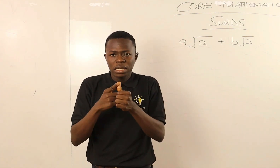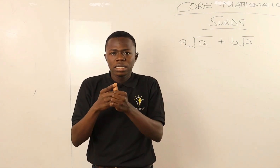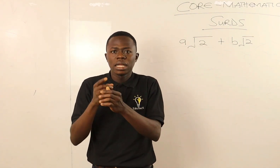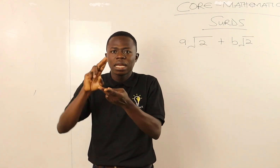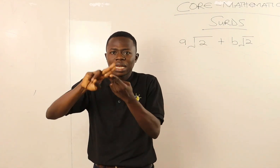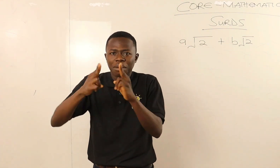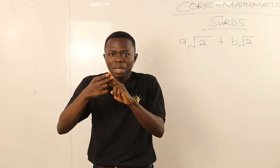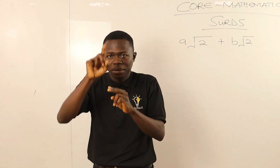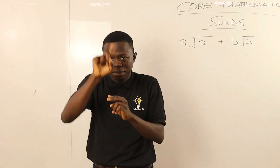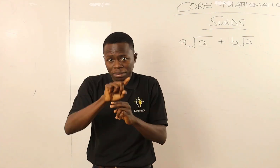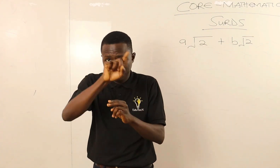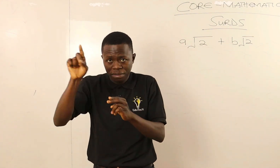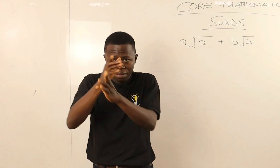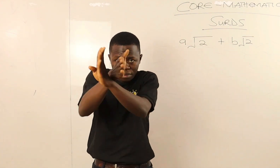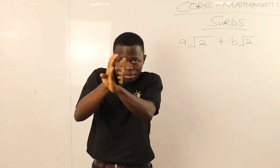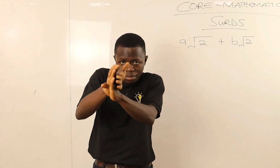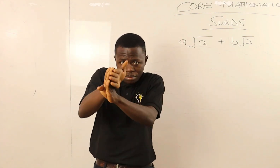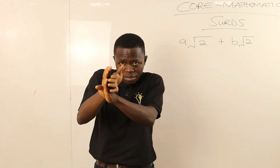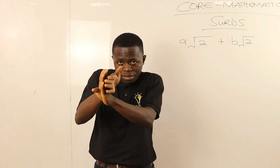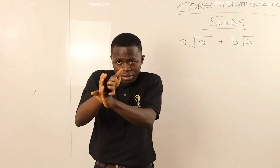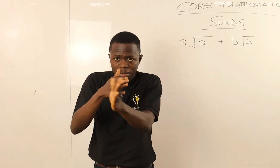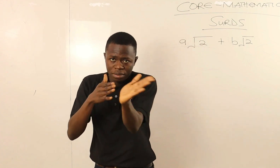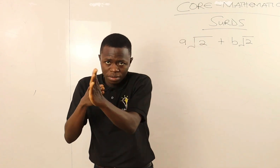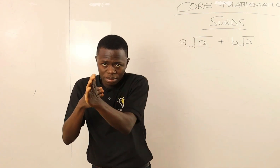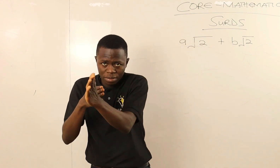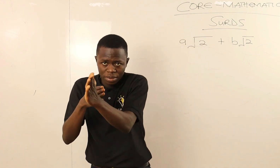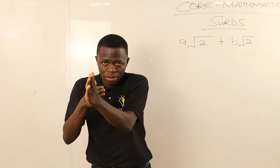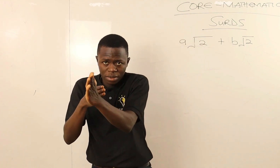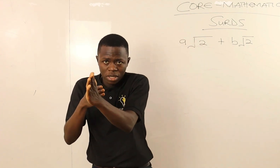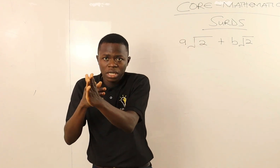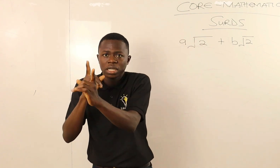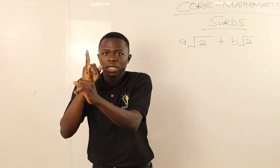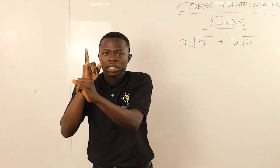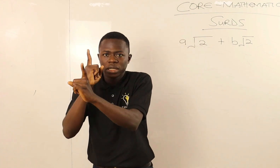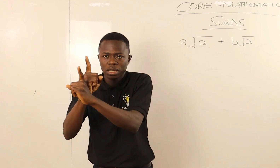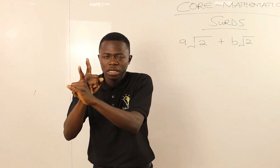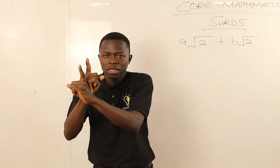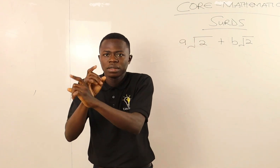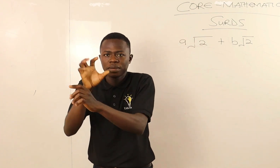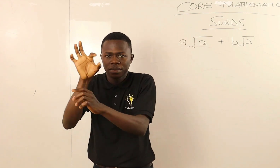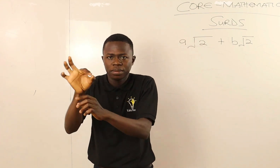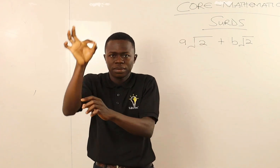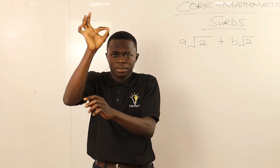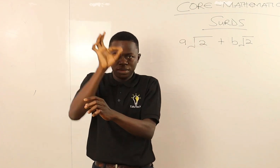because they are the same. So what do? Just like we said, the first number